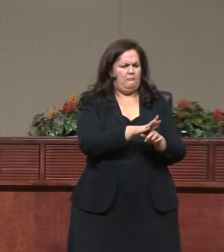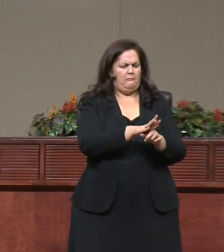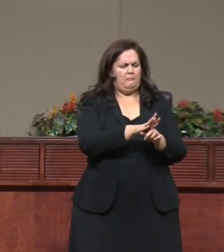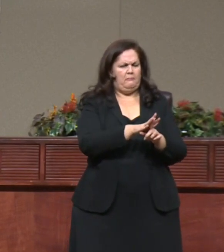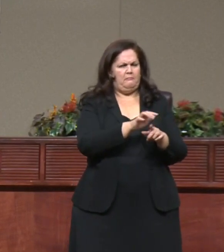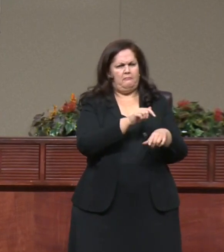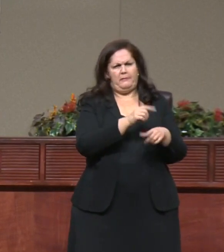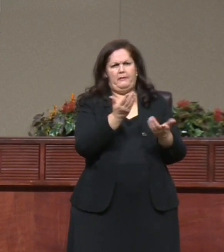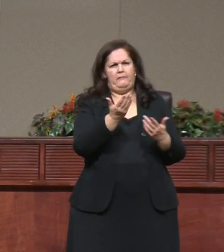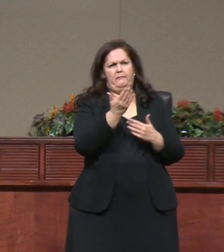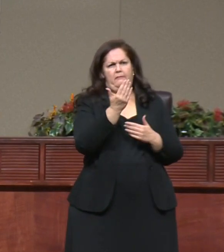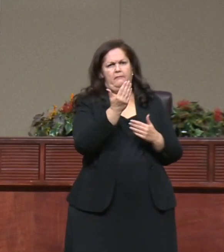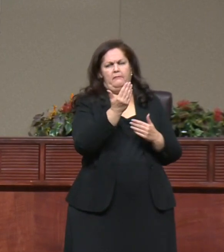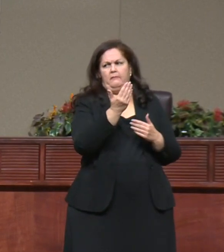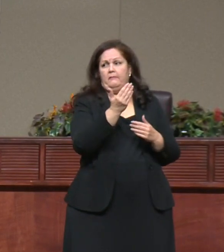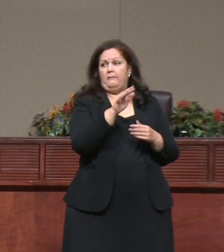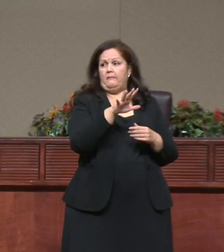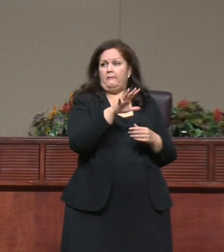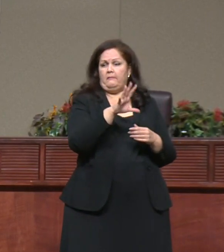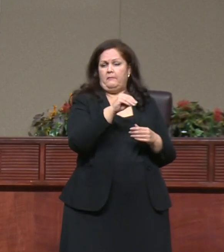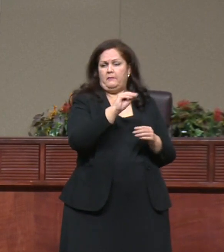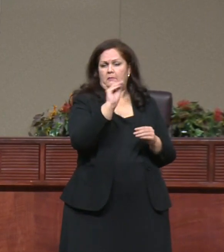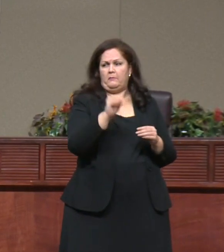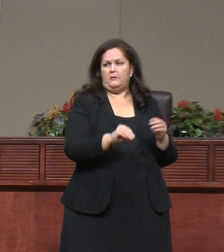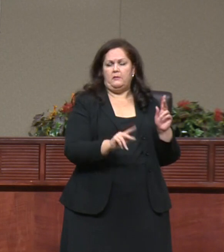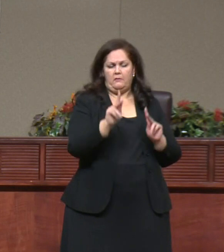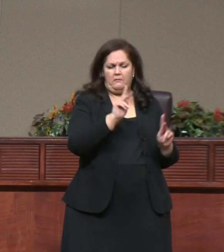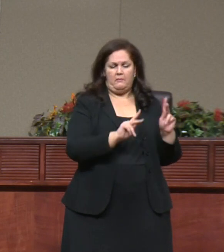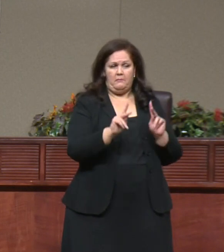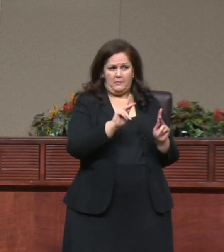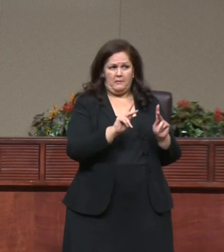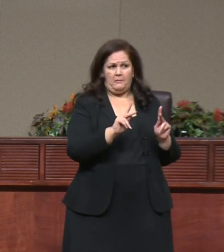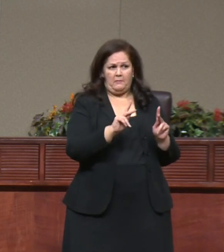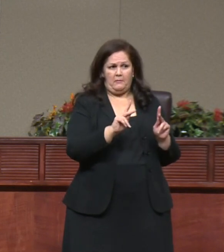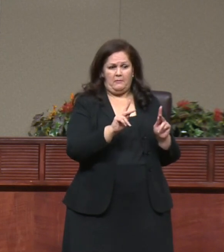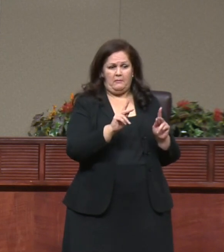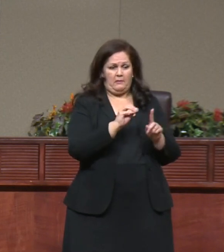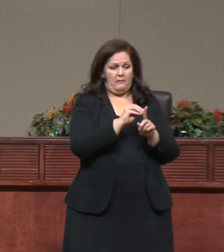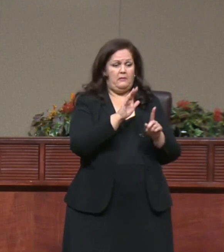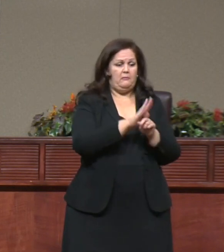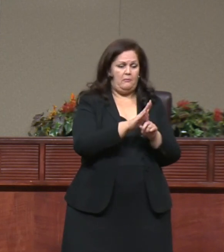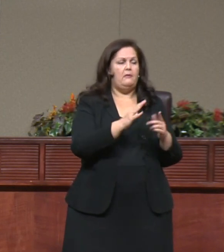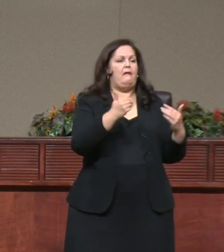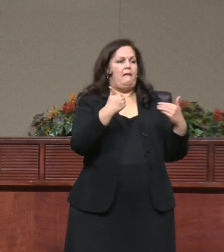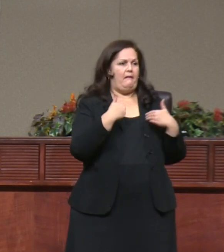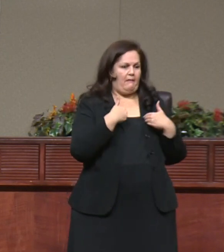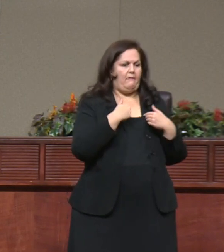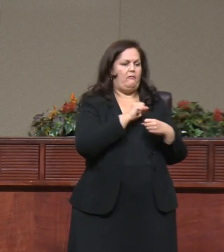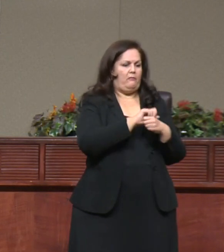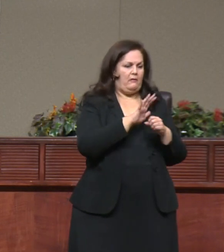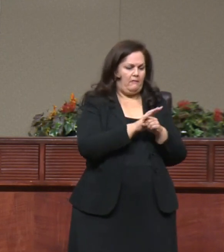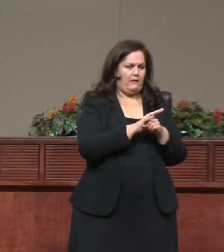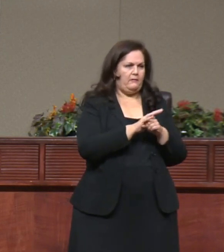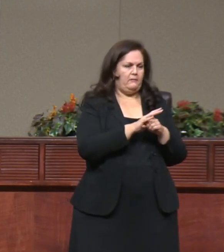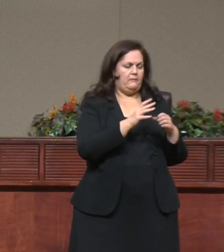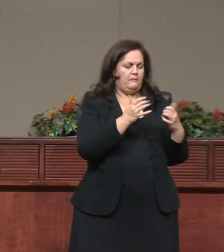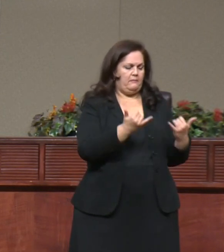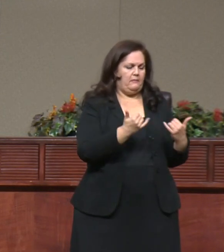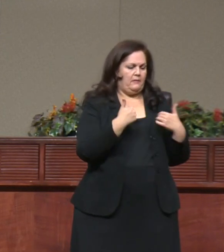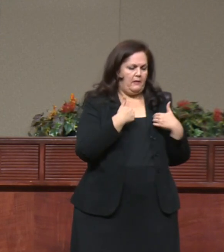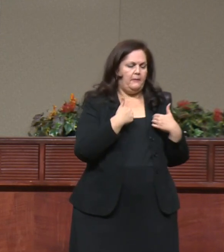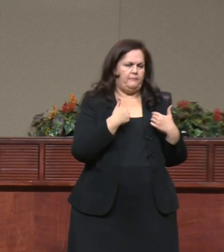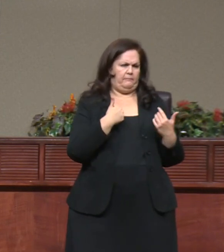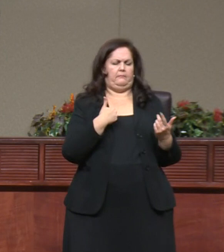about 50% of the people that may have been exposed are positive right now. So that is a significant